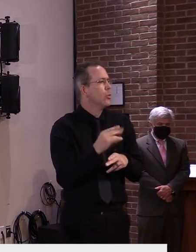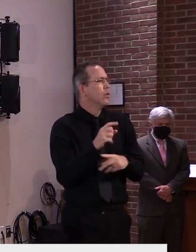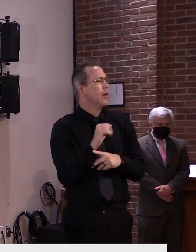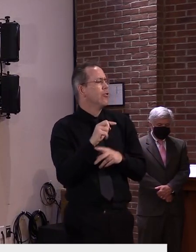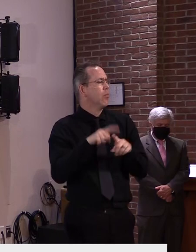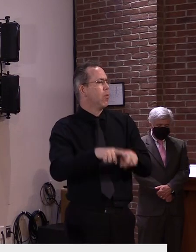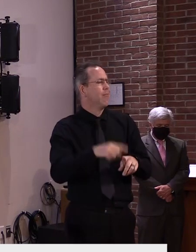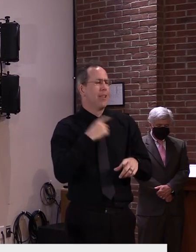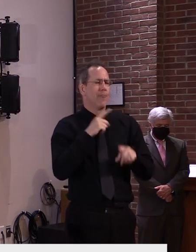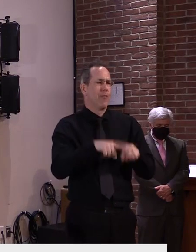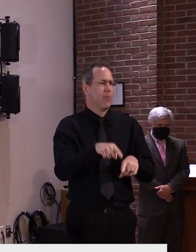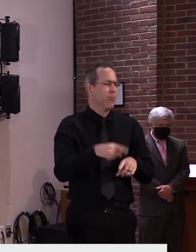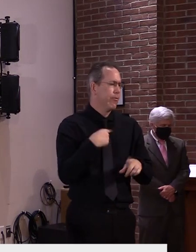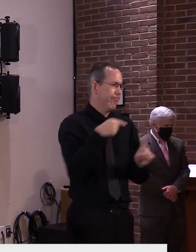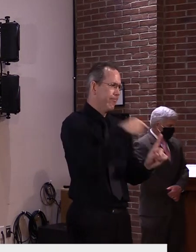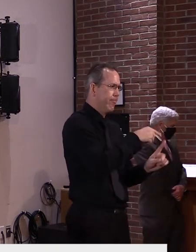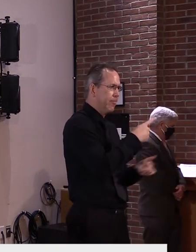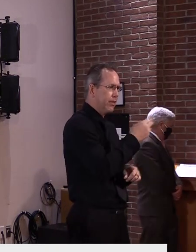AP.